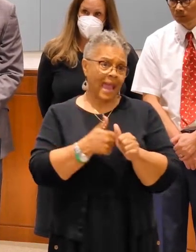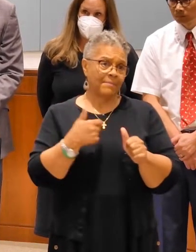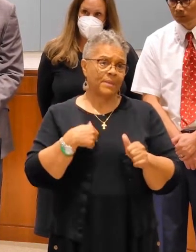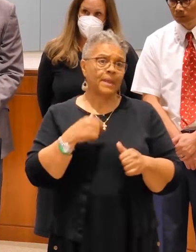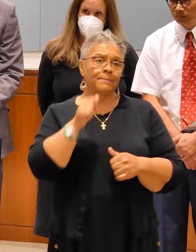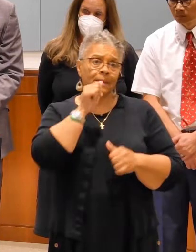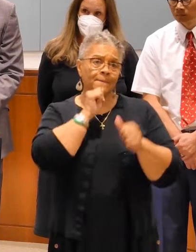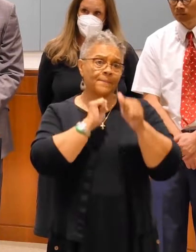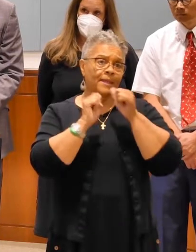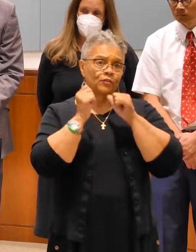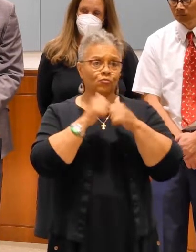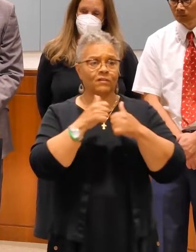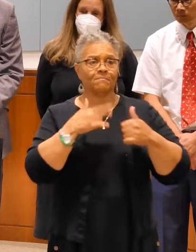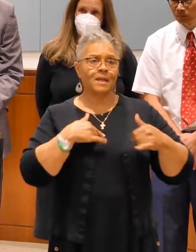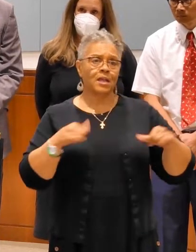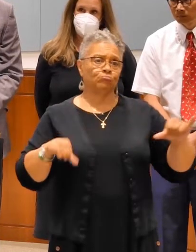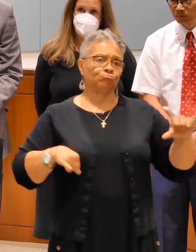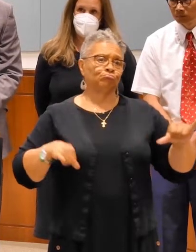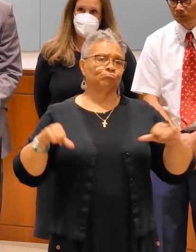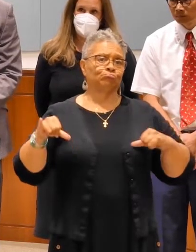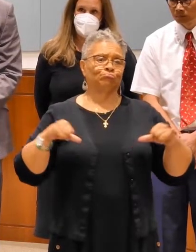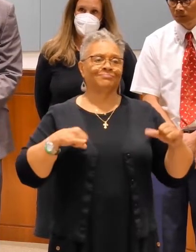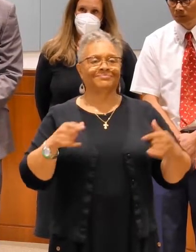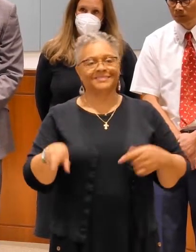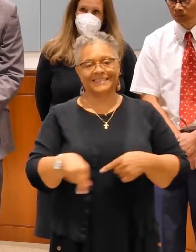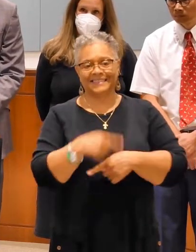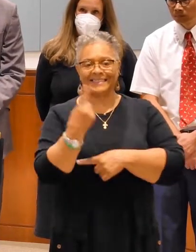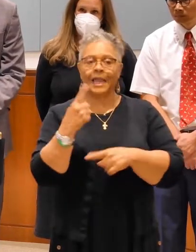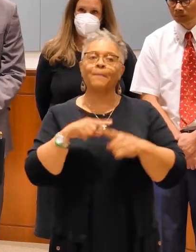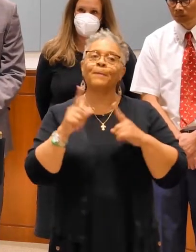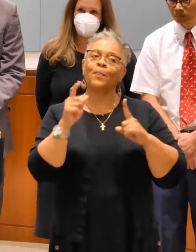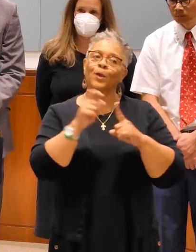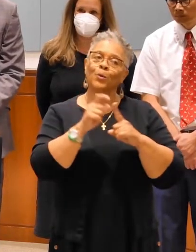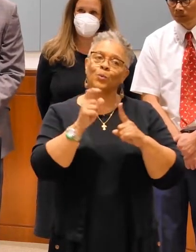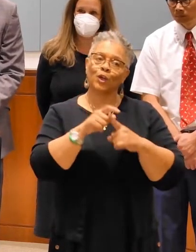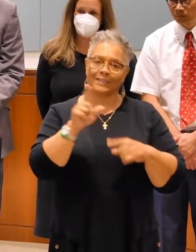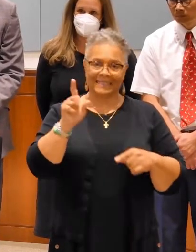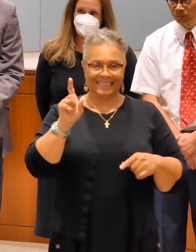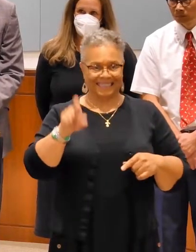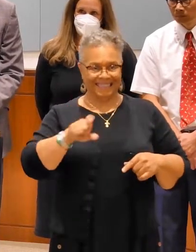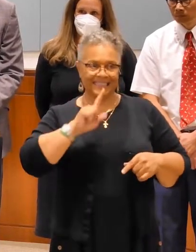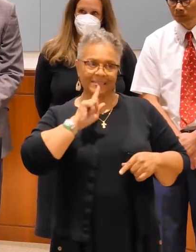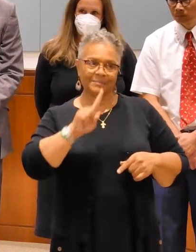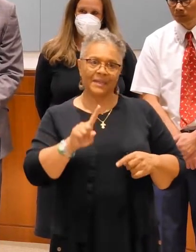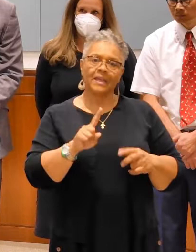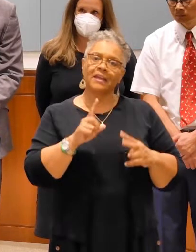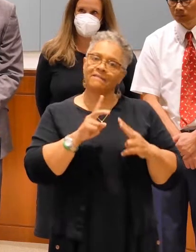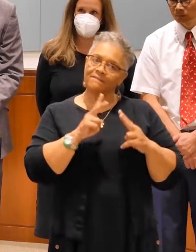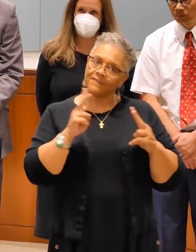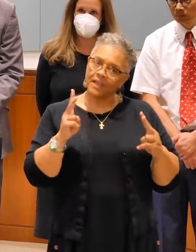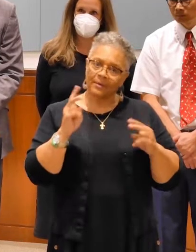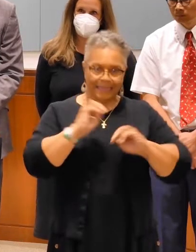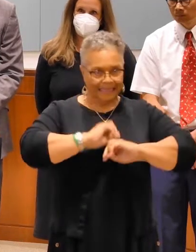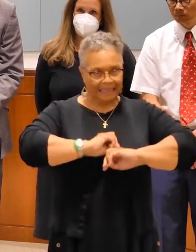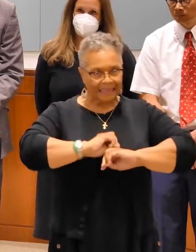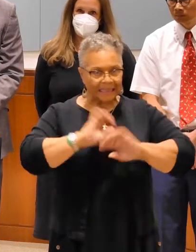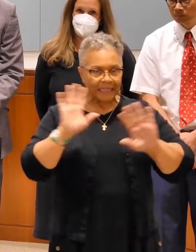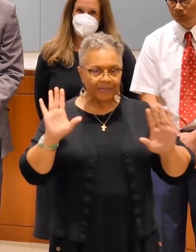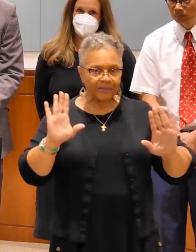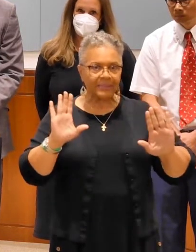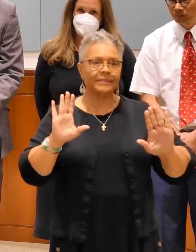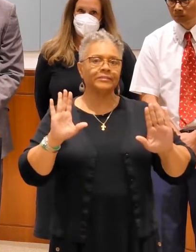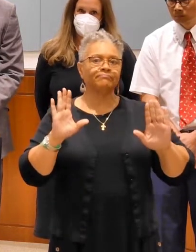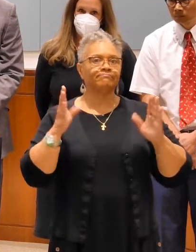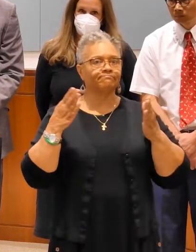my verbosity today, but the words need to be very clearly aligned with the significance of this